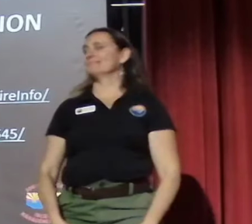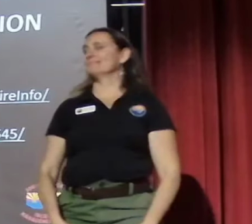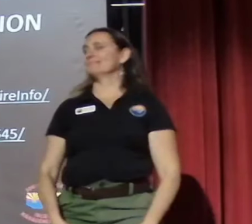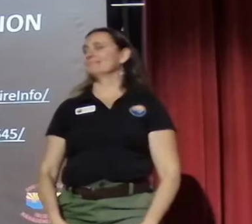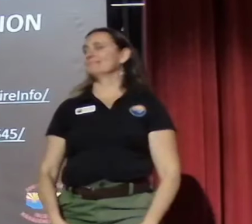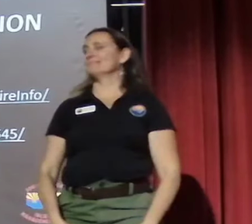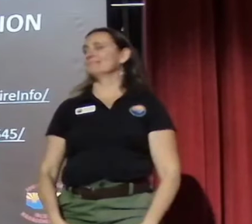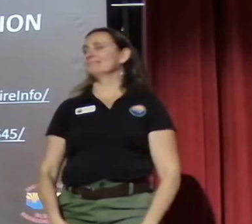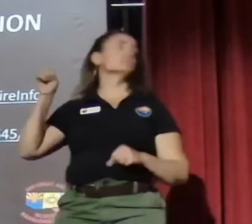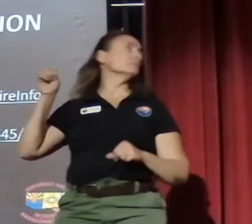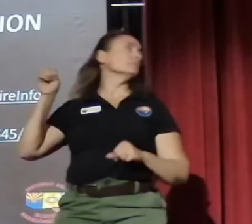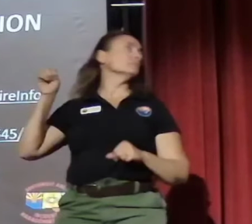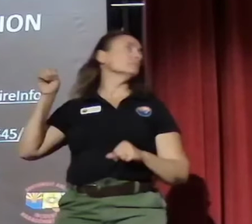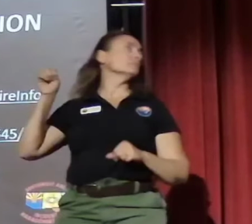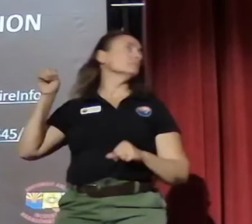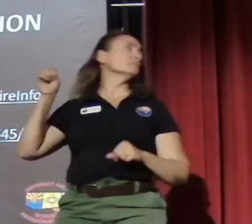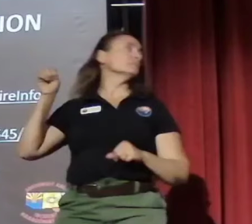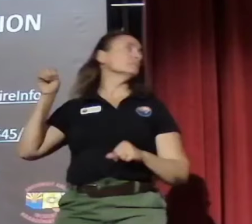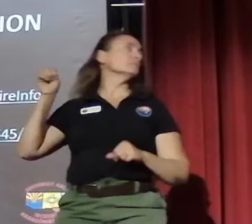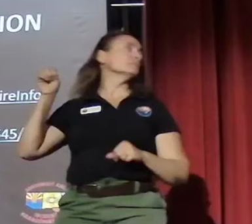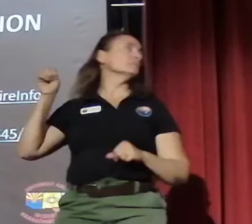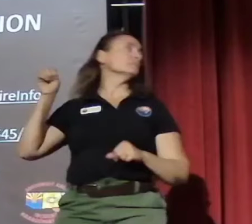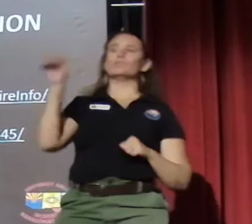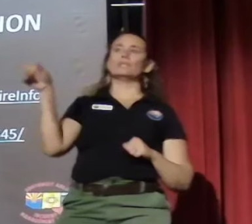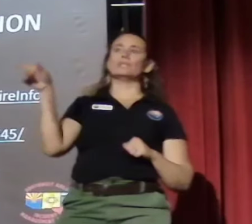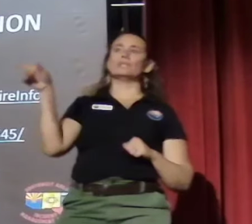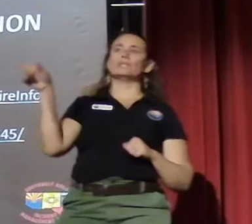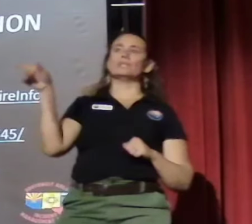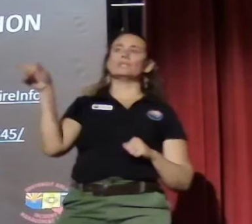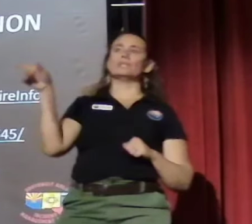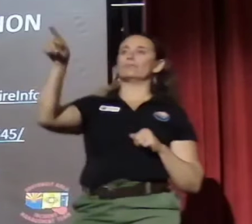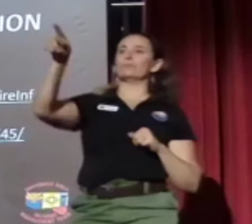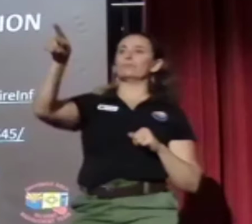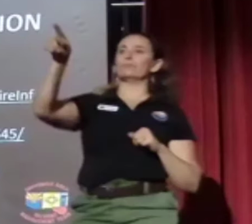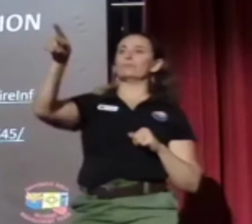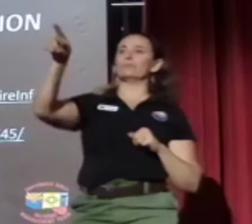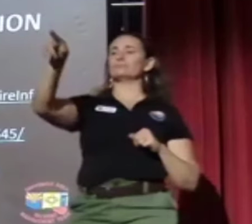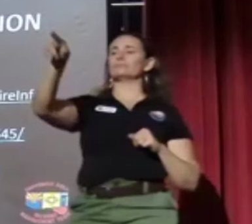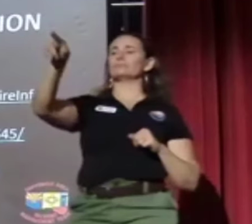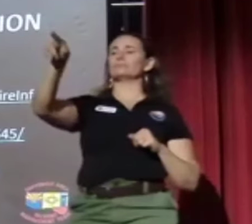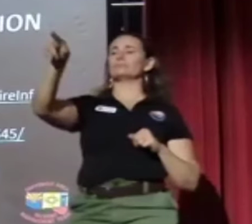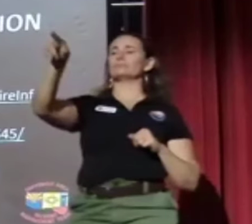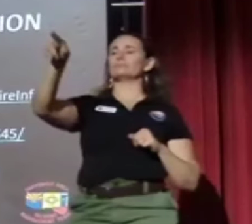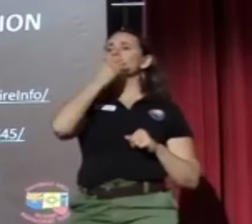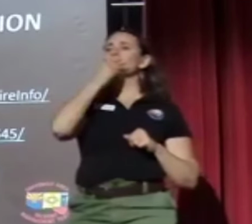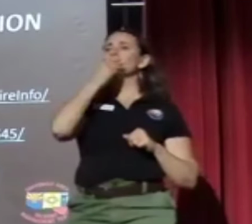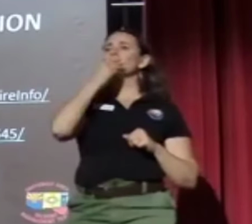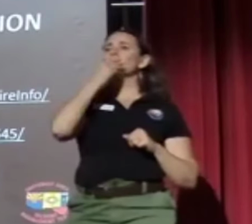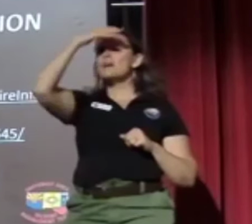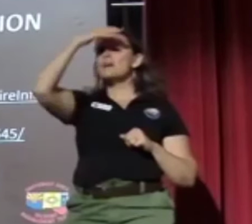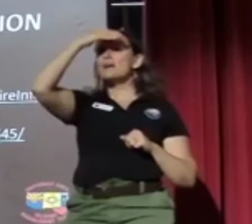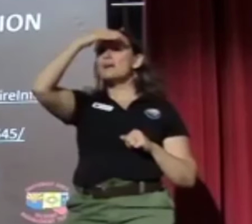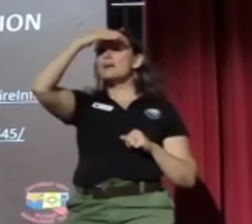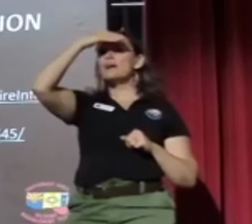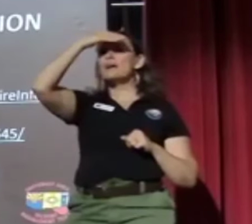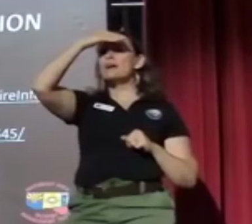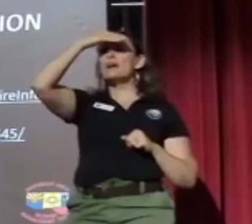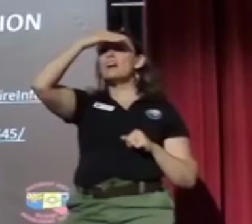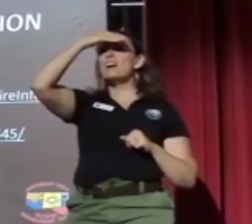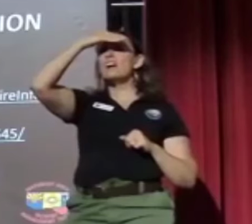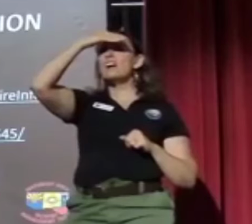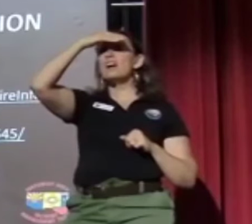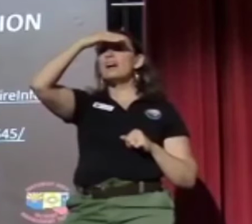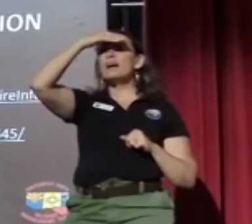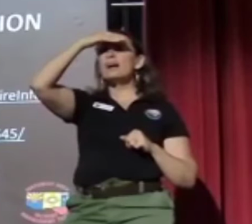you. Sir, back there, I think you had a question? Yep, and then next up here, sir, I got you. I was